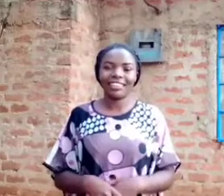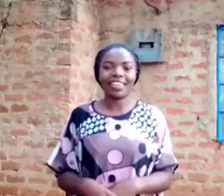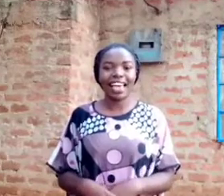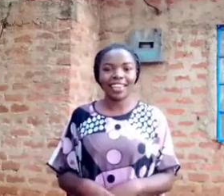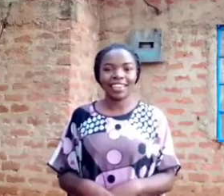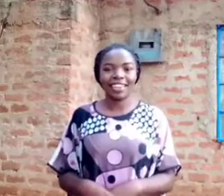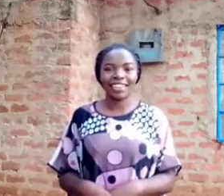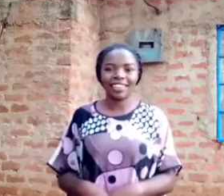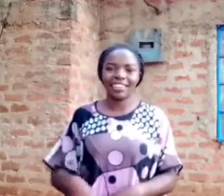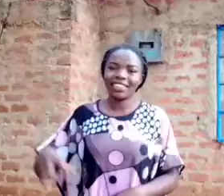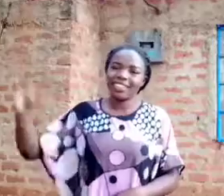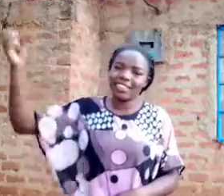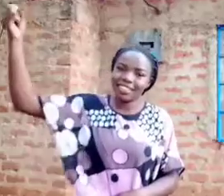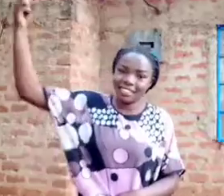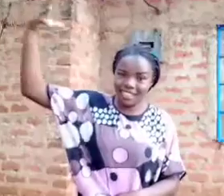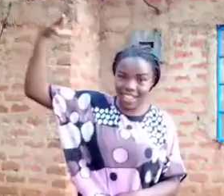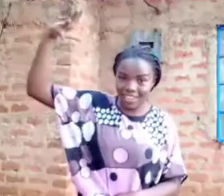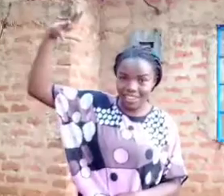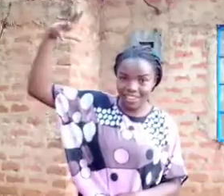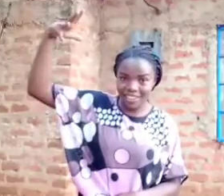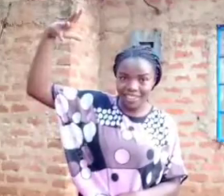Sun, sun,